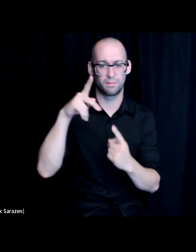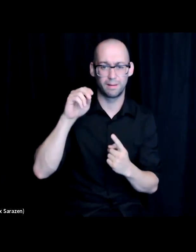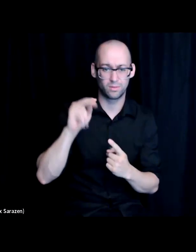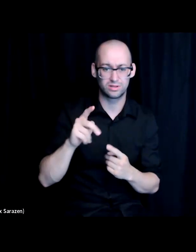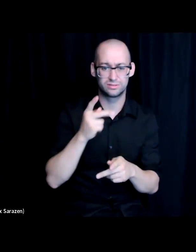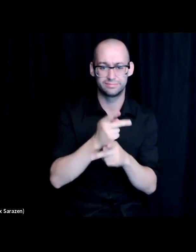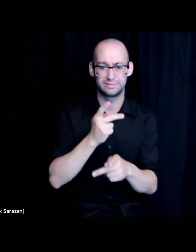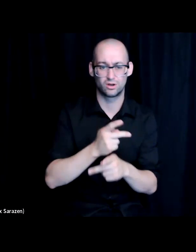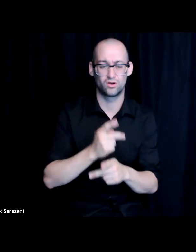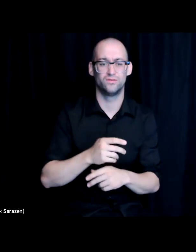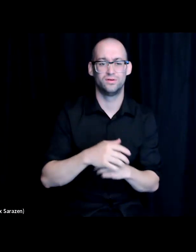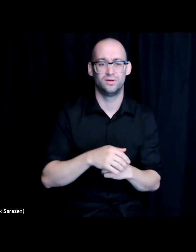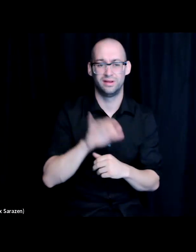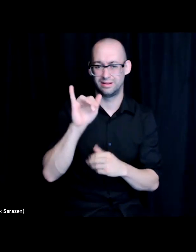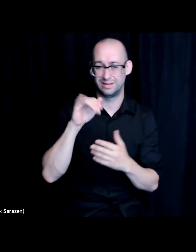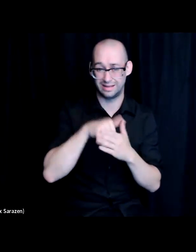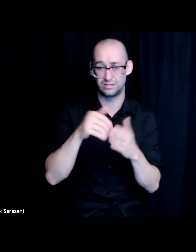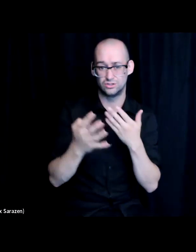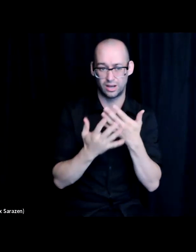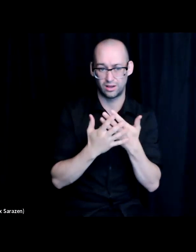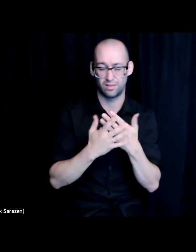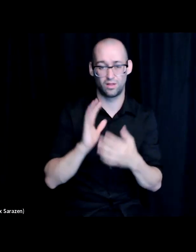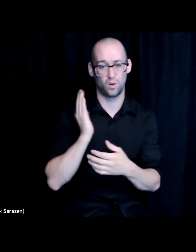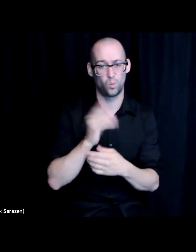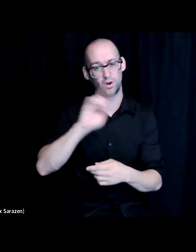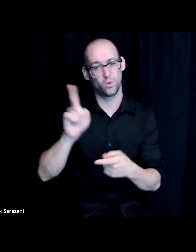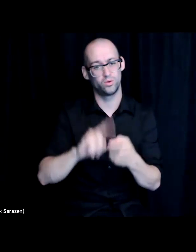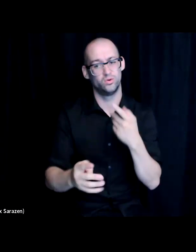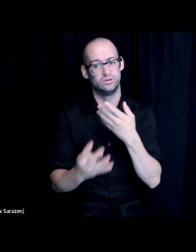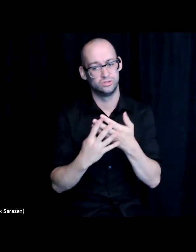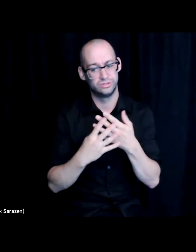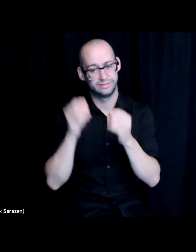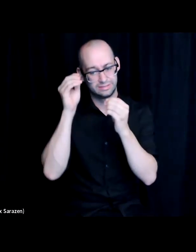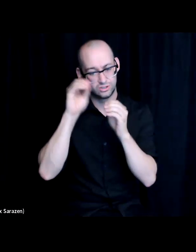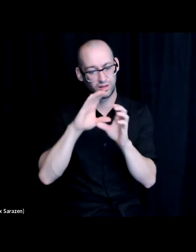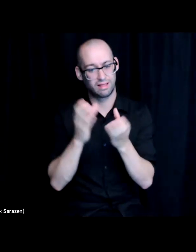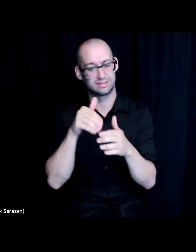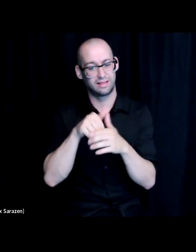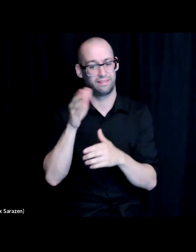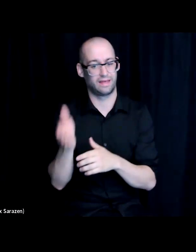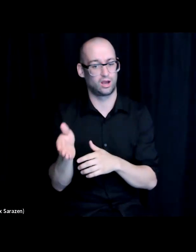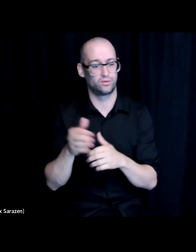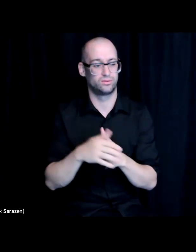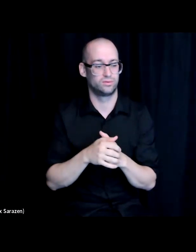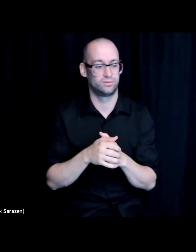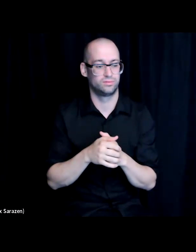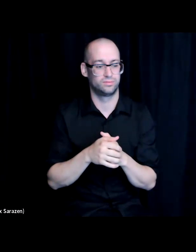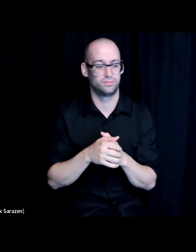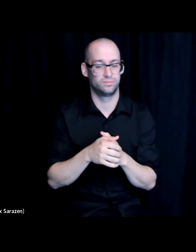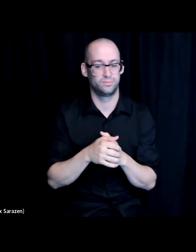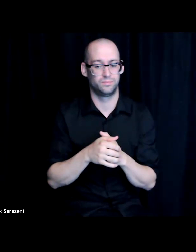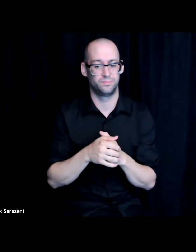also the incarcerated. So we actually go to the prisons and juvenile to actually teach courses there. And since as you can